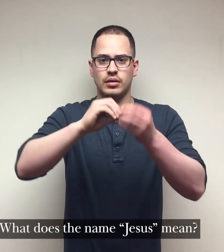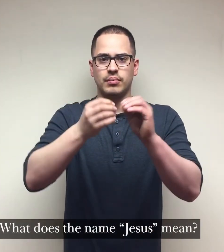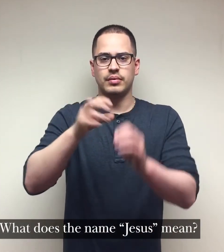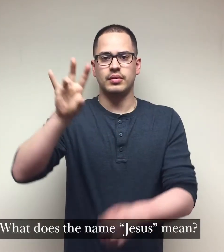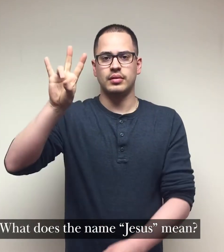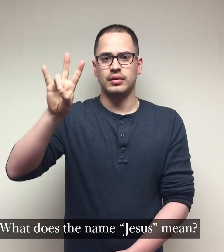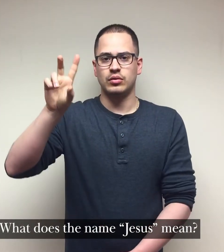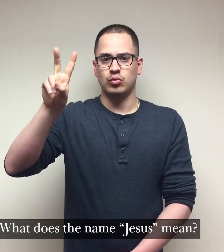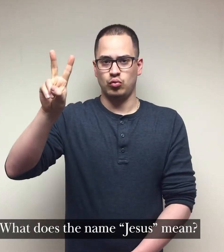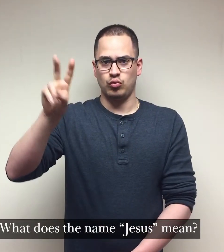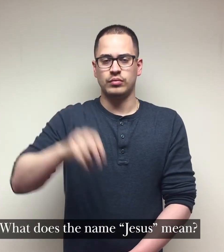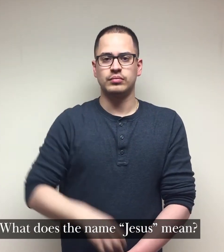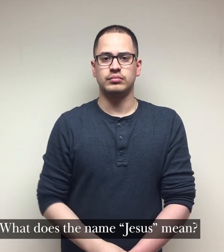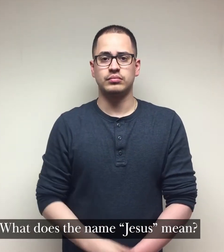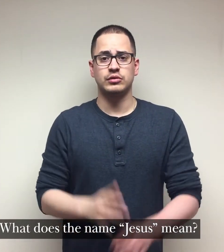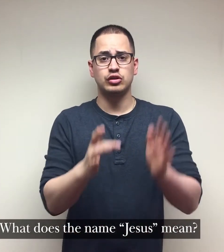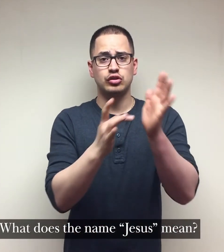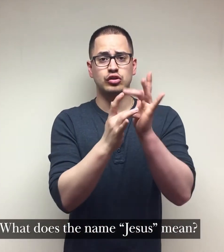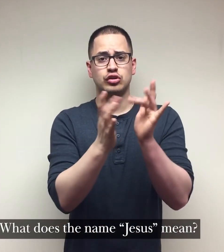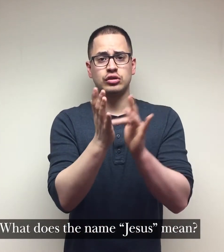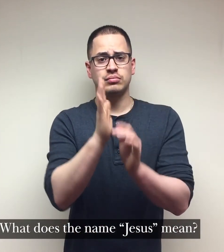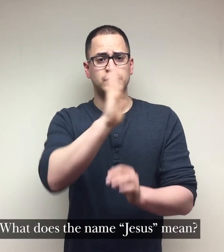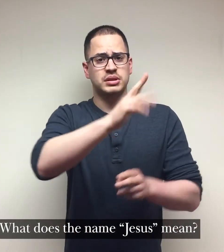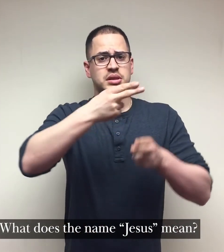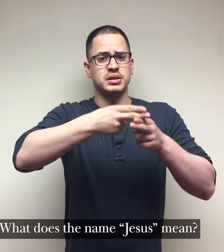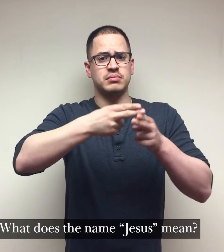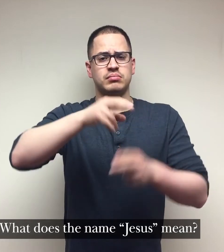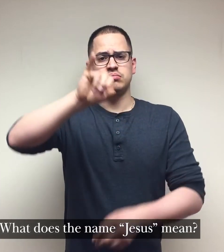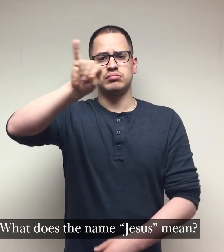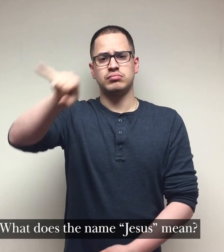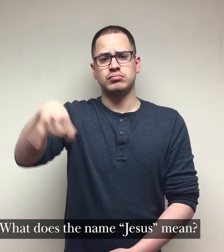Question 72. What does the name Jesus mean?